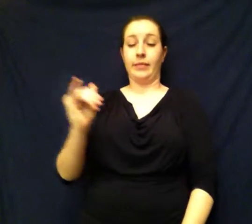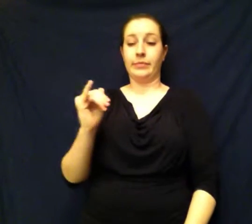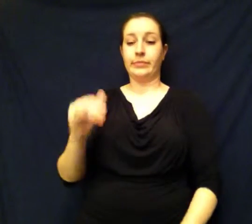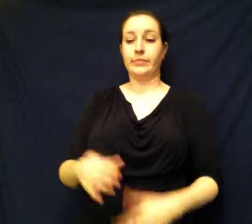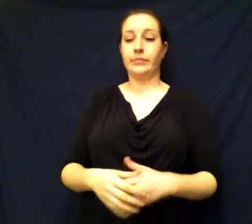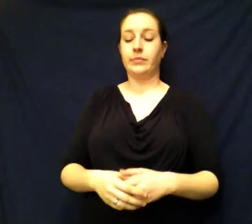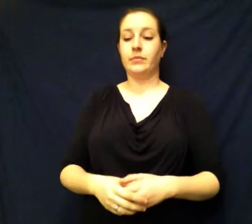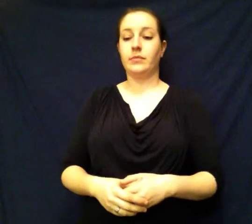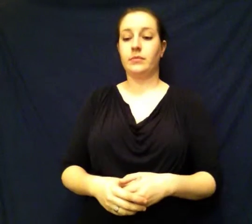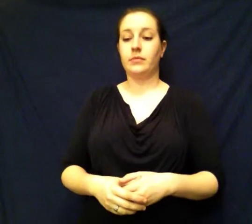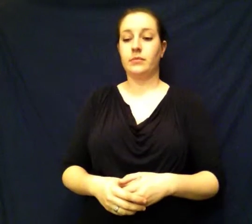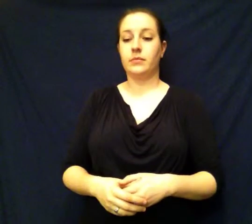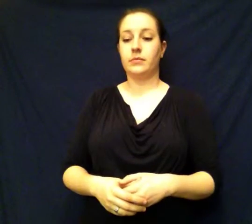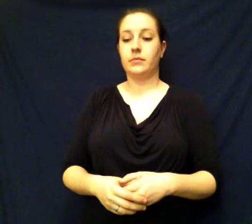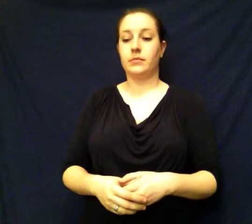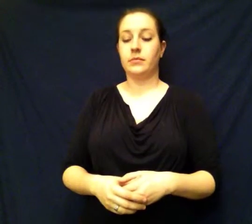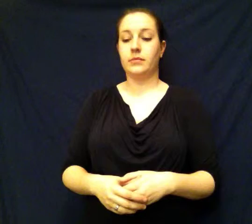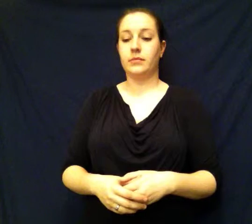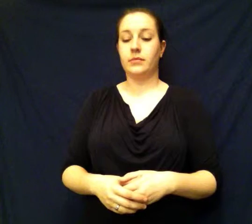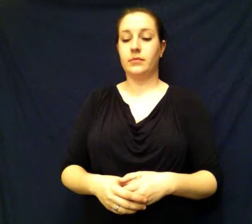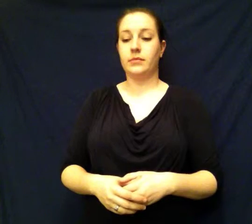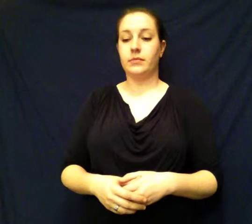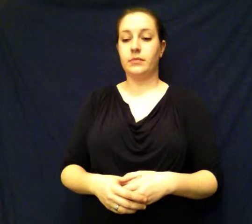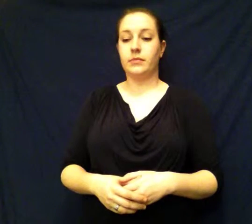that they could get the ladder down and get into the tunnel.